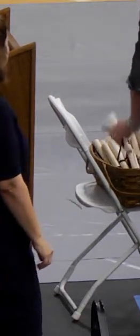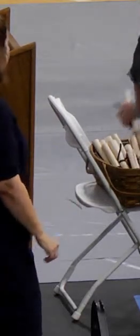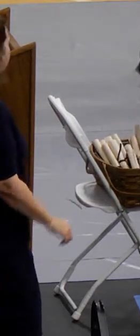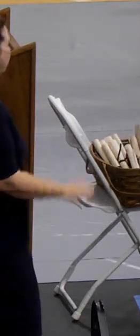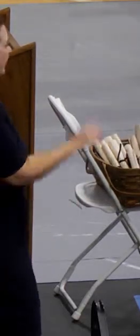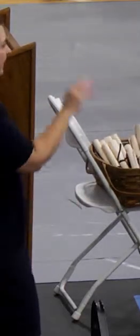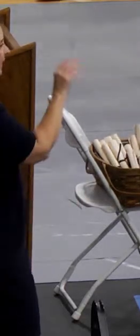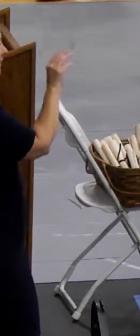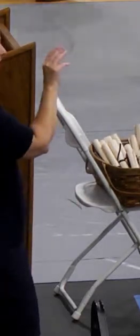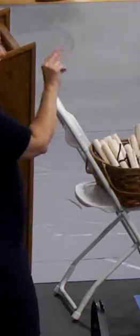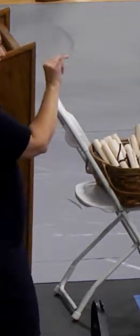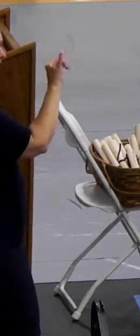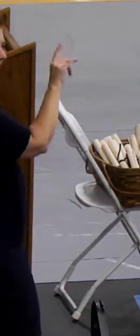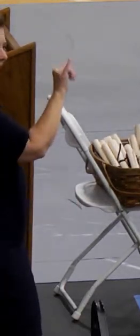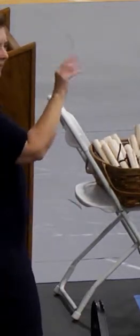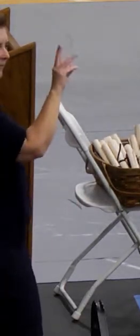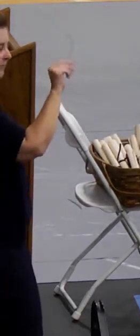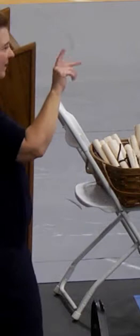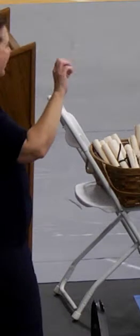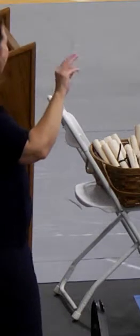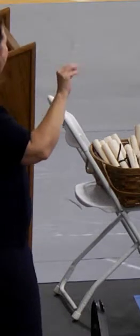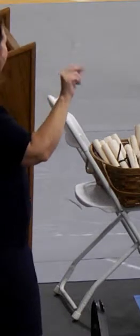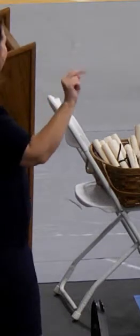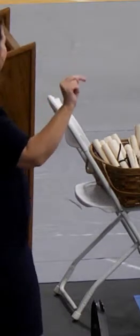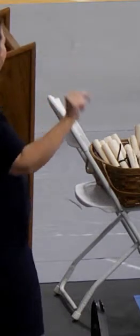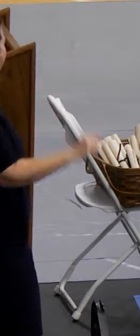Mindy Waitman.